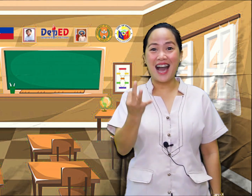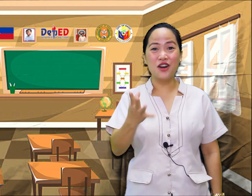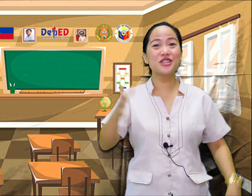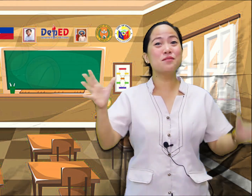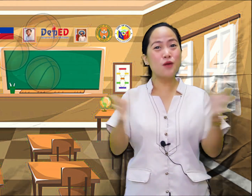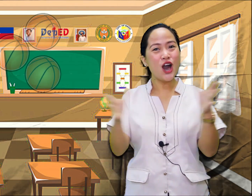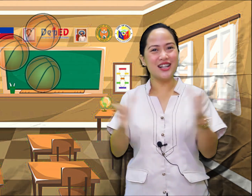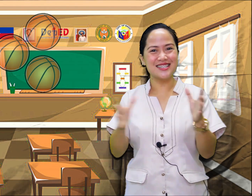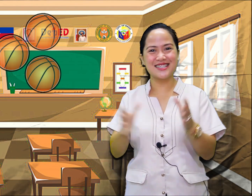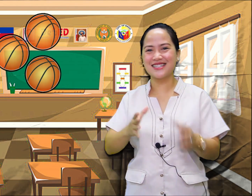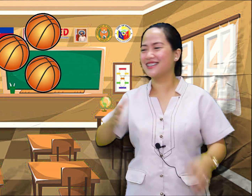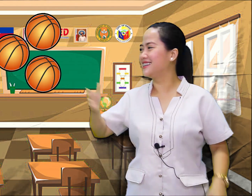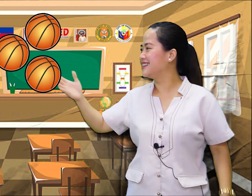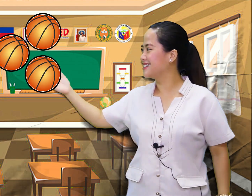Count the balls.